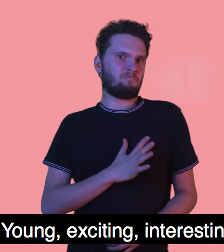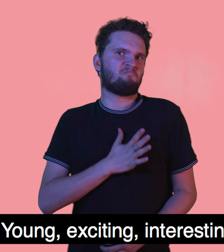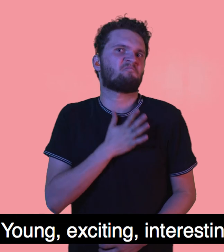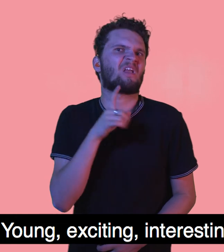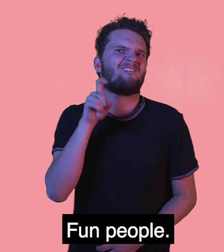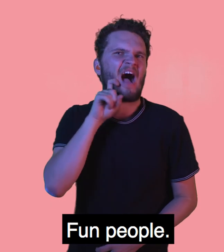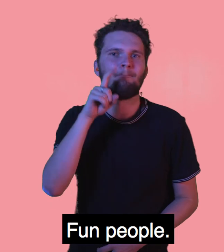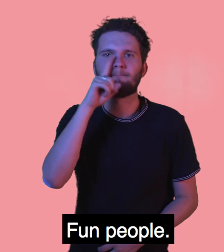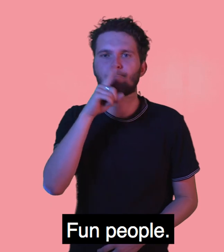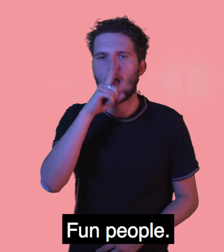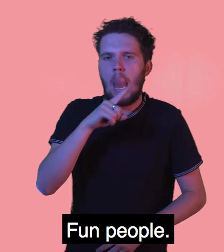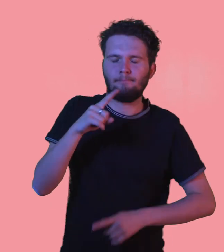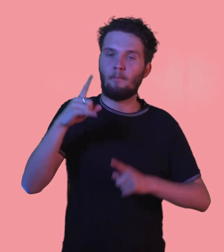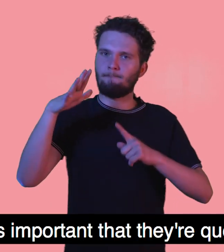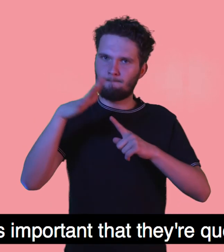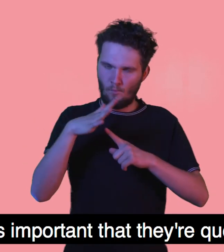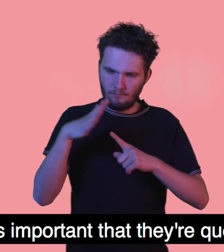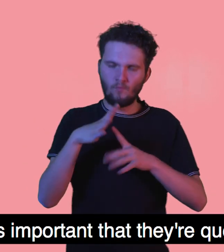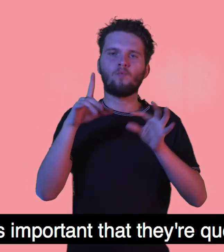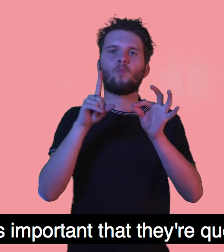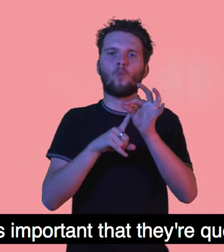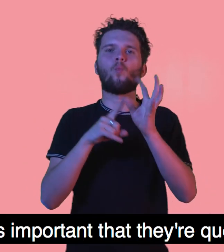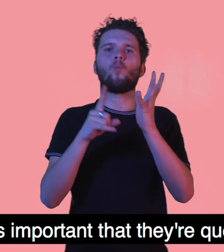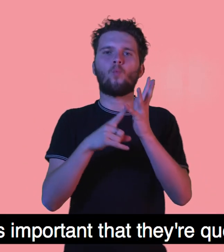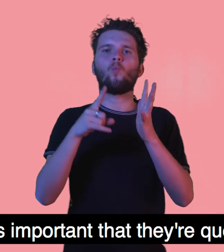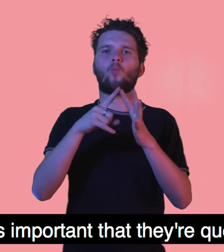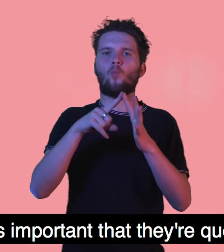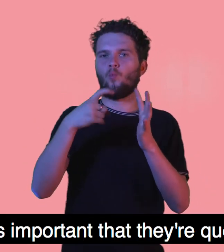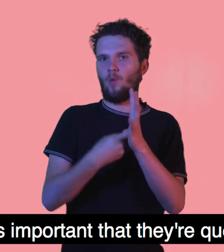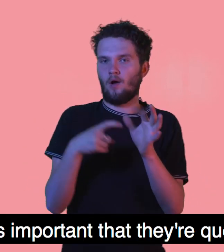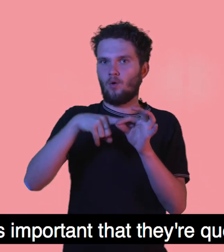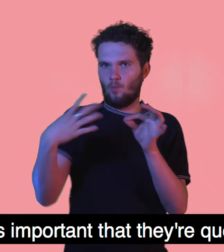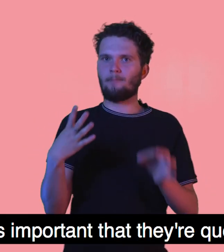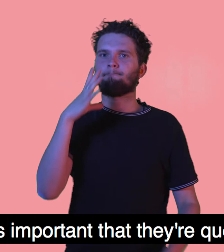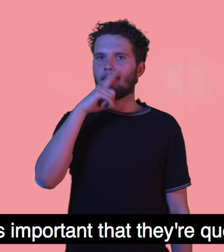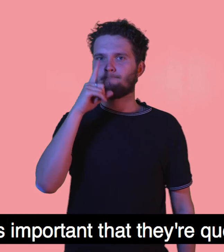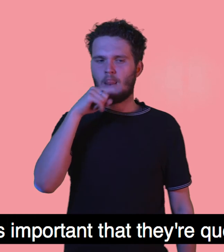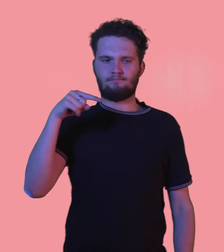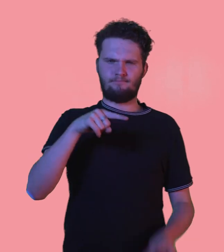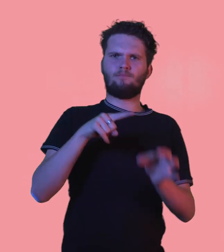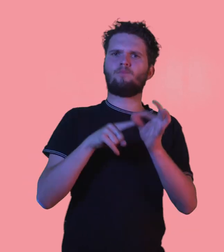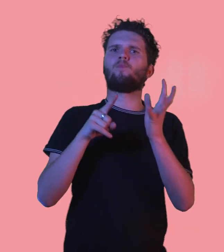Young, exciting, interesting, fun people. It's important that they're queer.